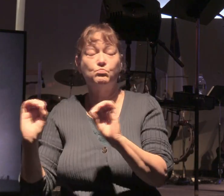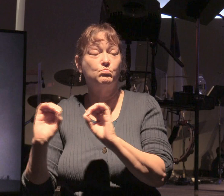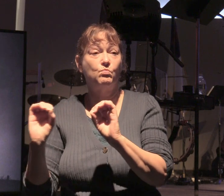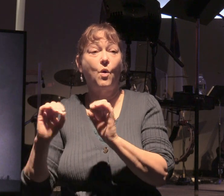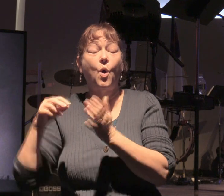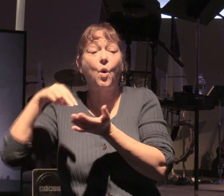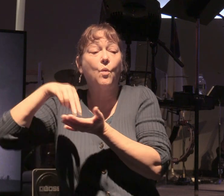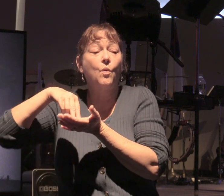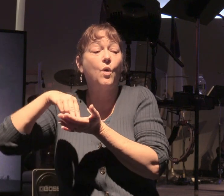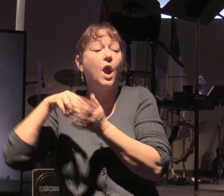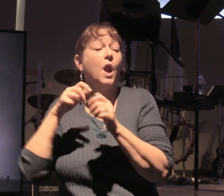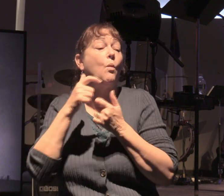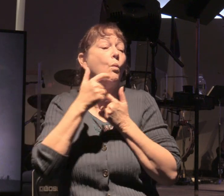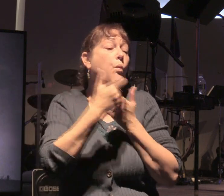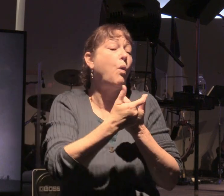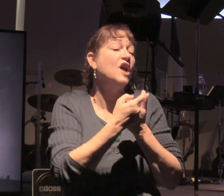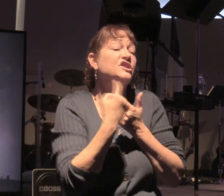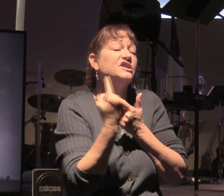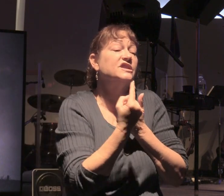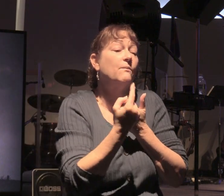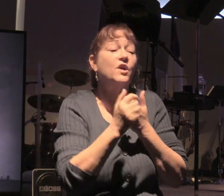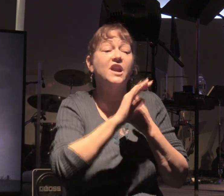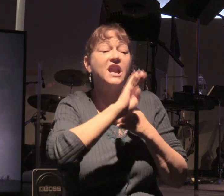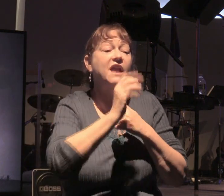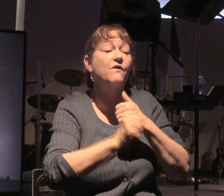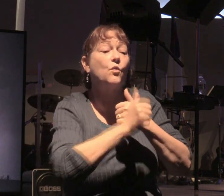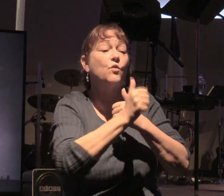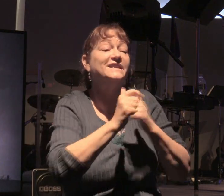and watch someone who never risked his life